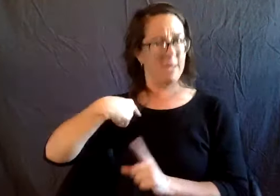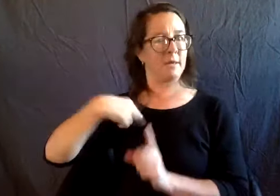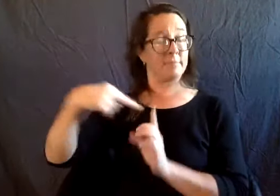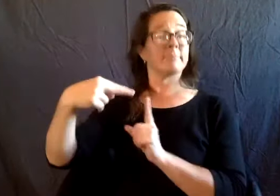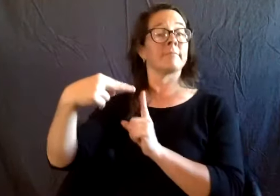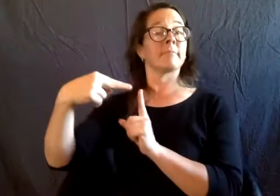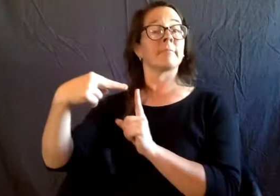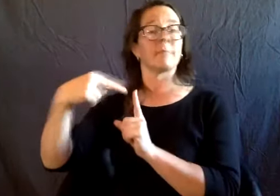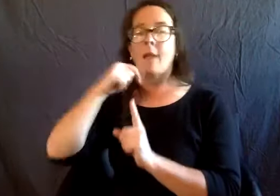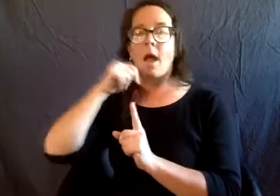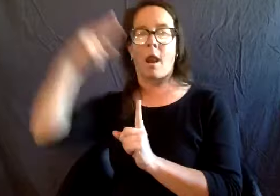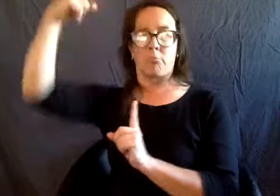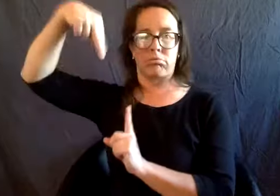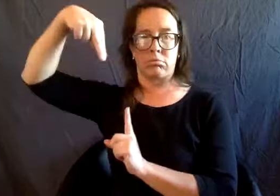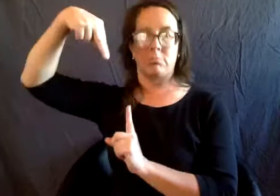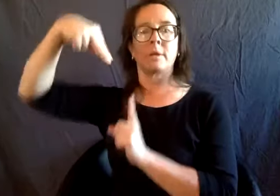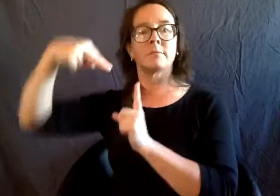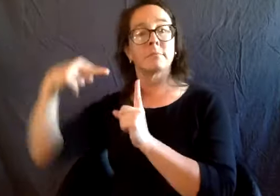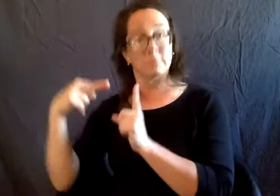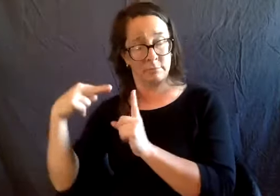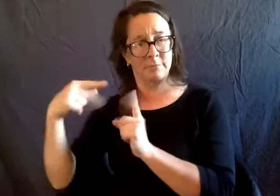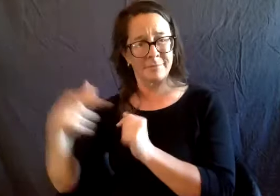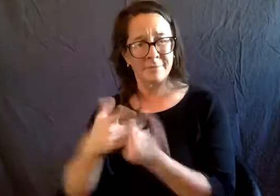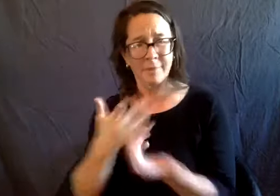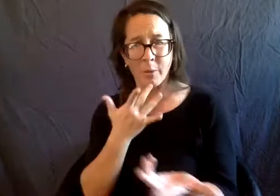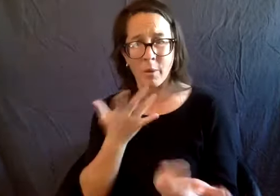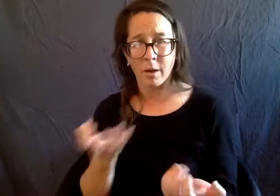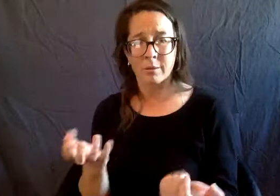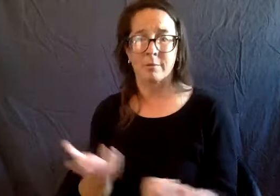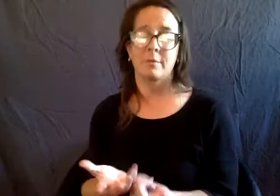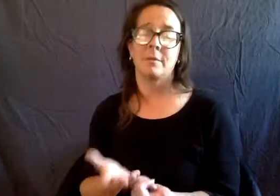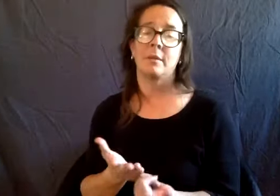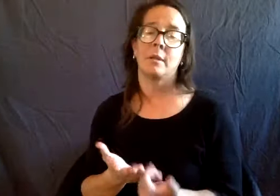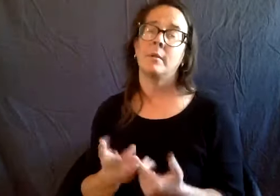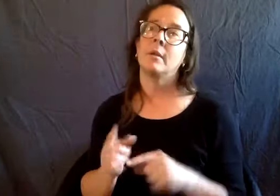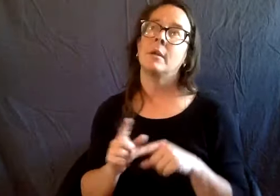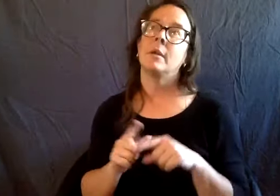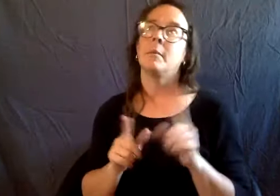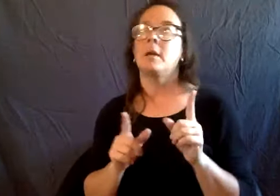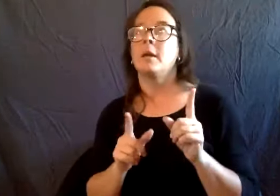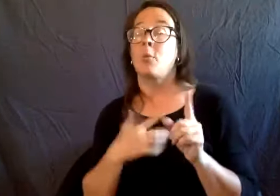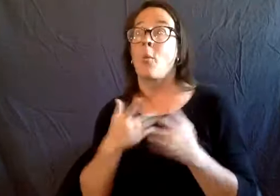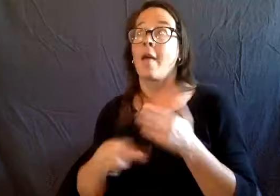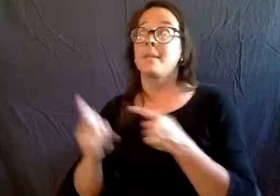I didn't want any of these other things. And what I have been gifted,